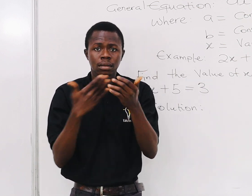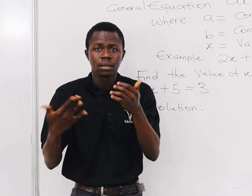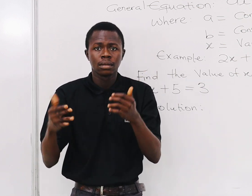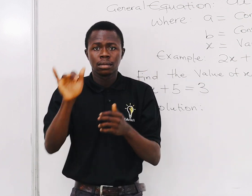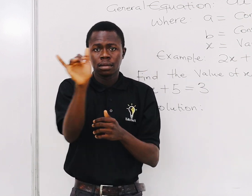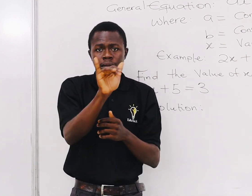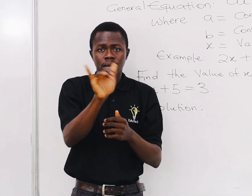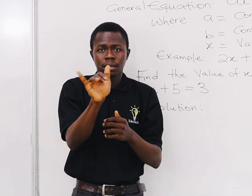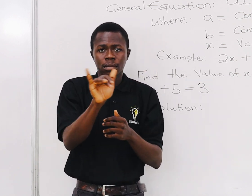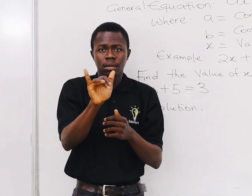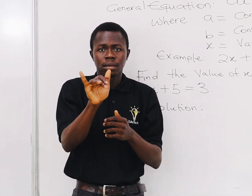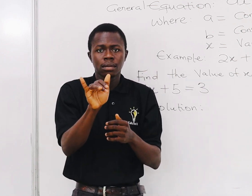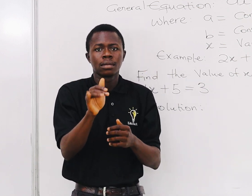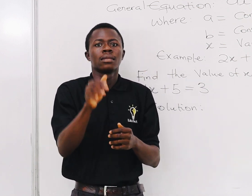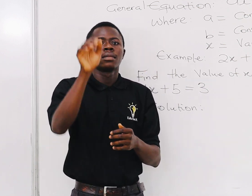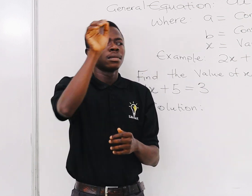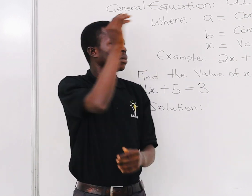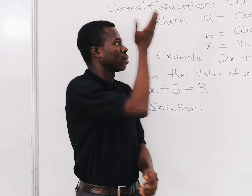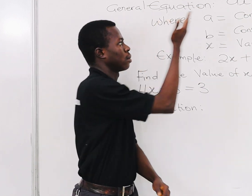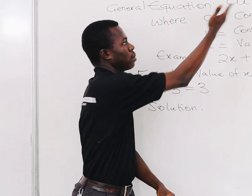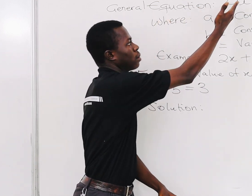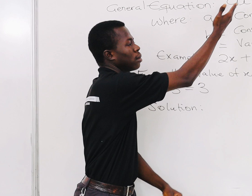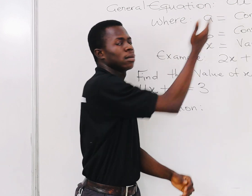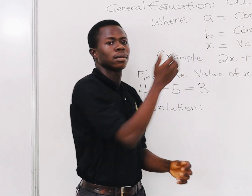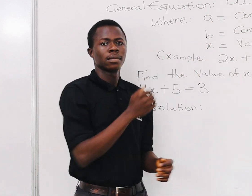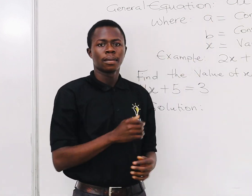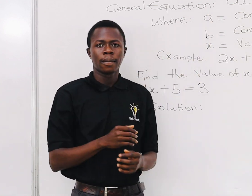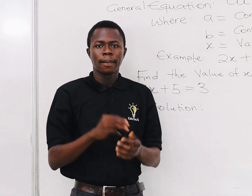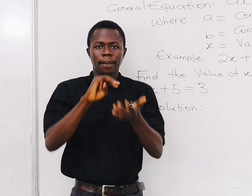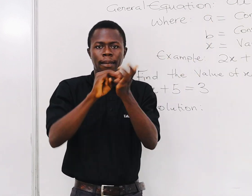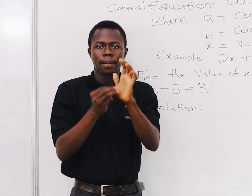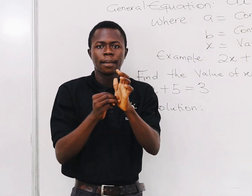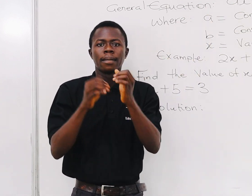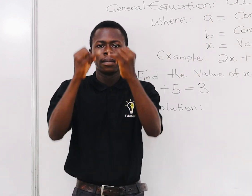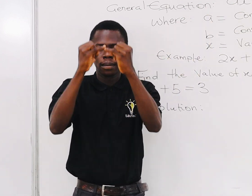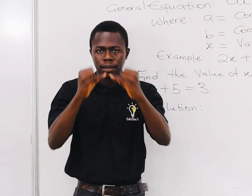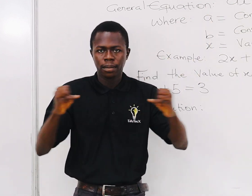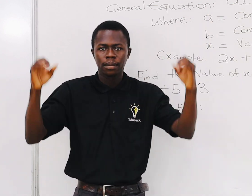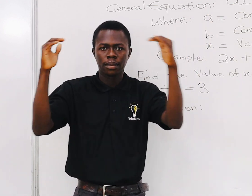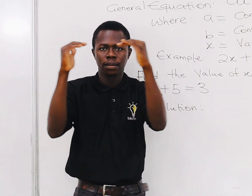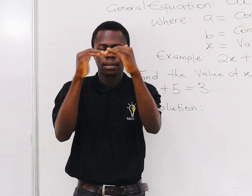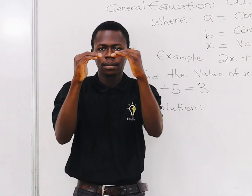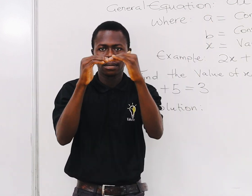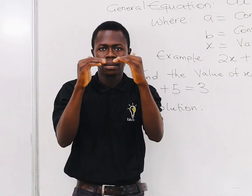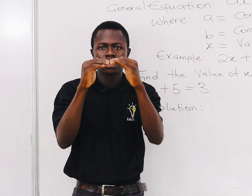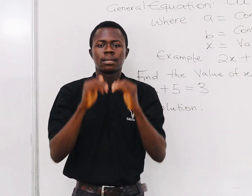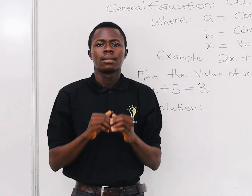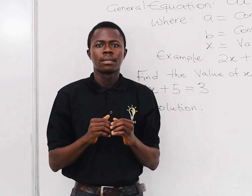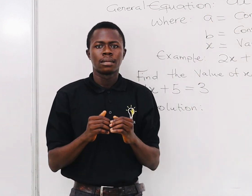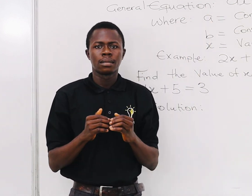So whenever you see any equation expressed in that form, then it means you are dealing with a